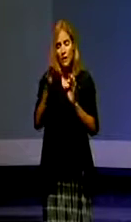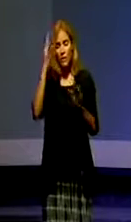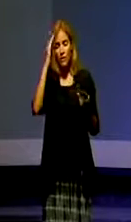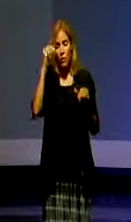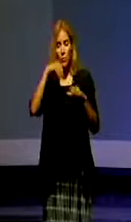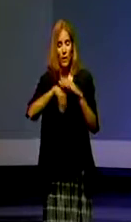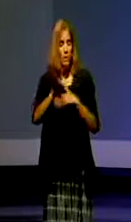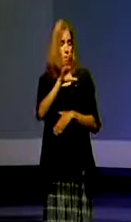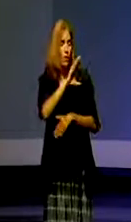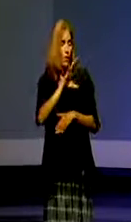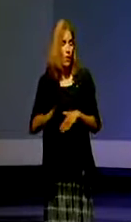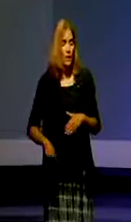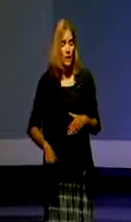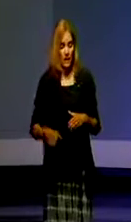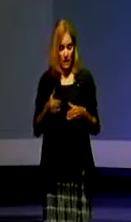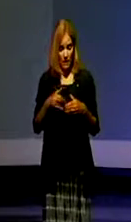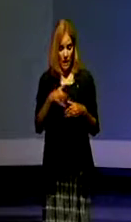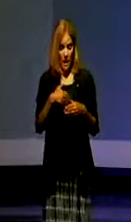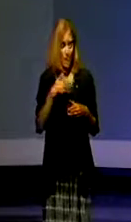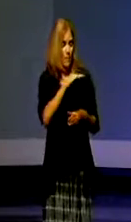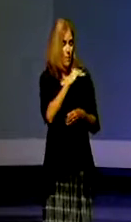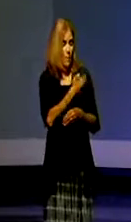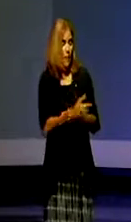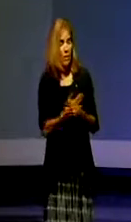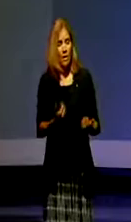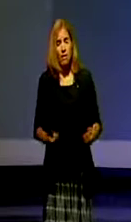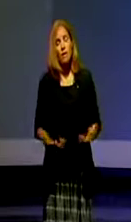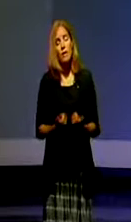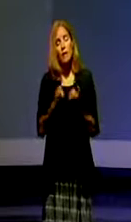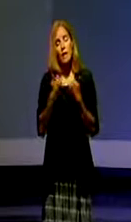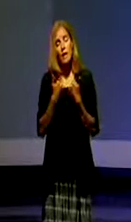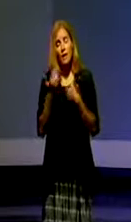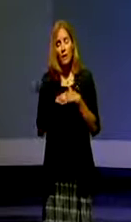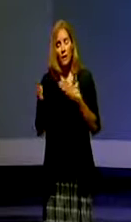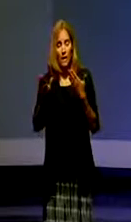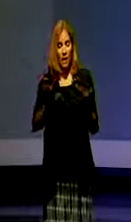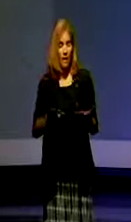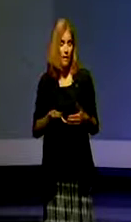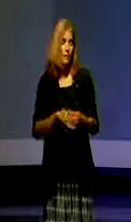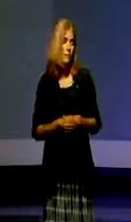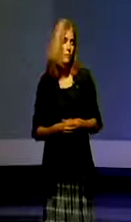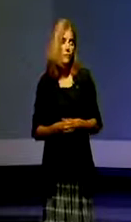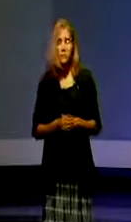in Christ contains the power of life, and it contains the power of death.